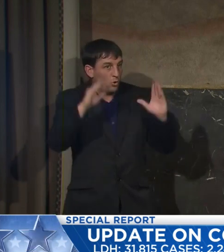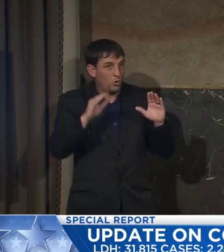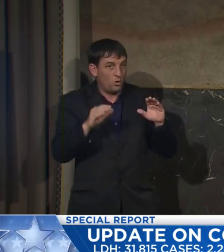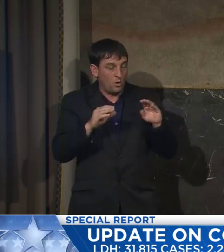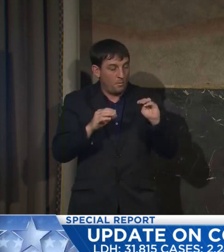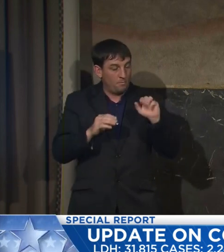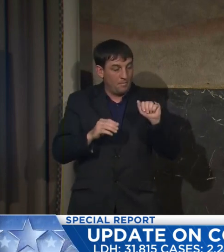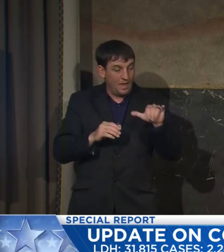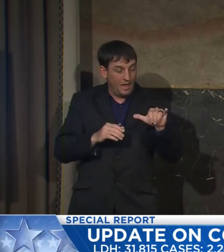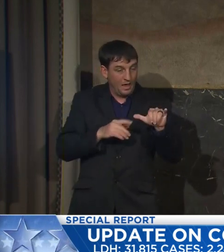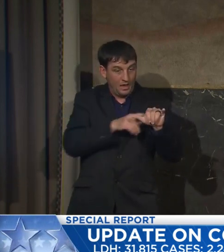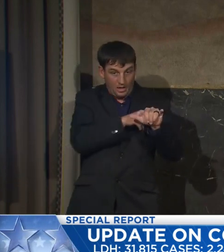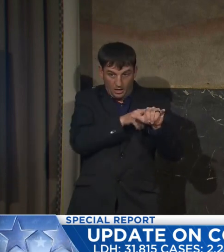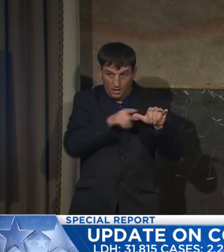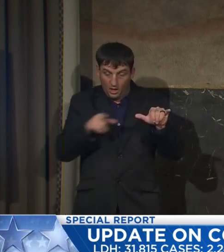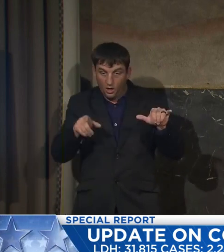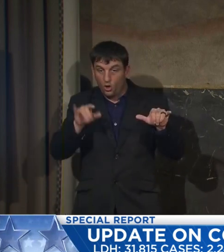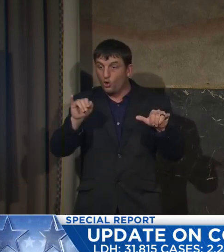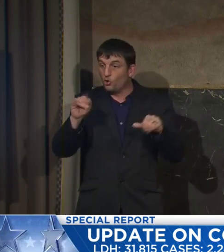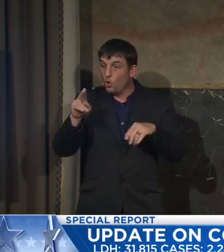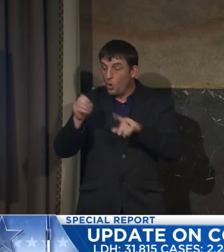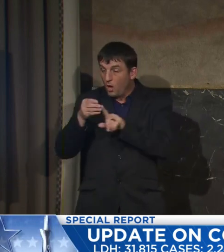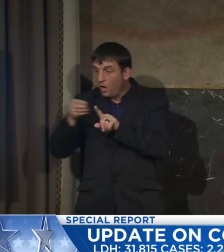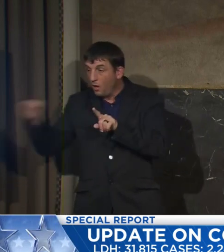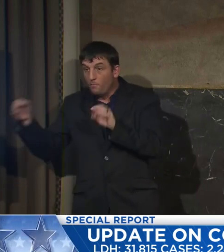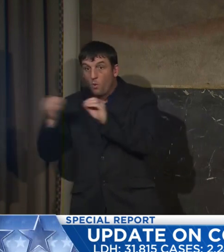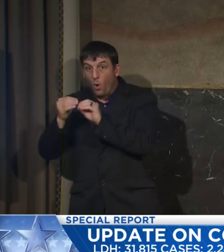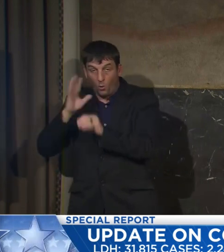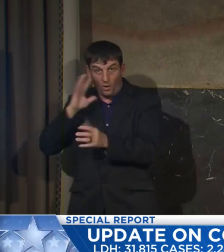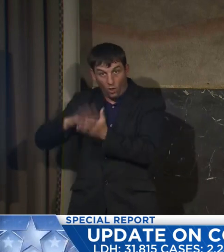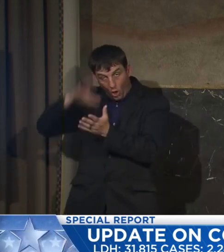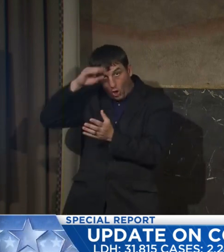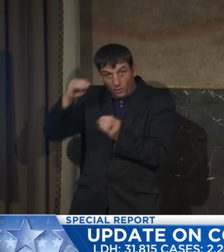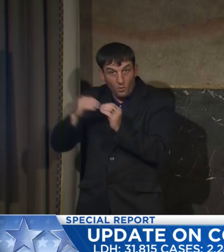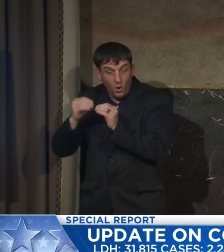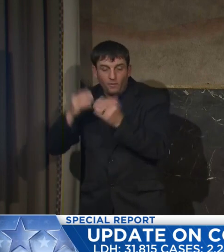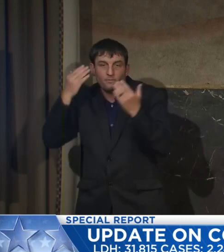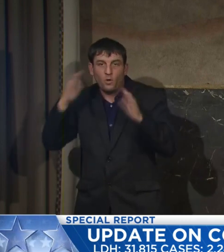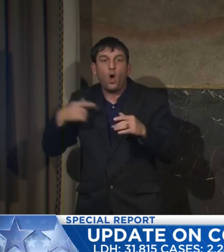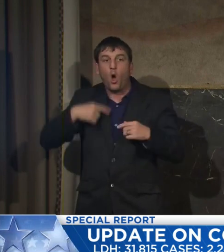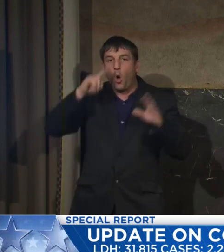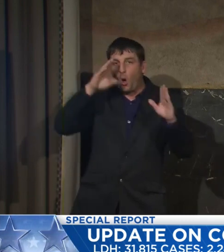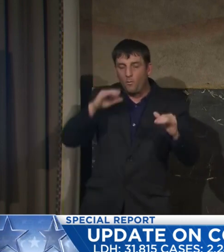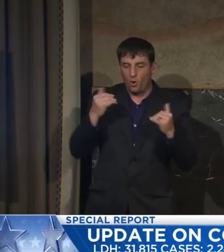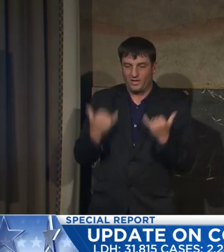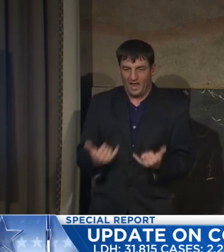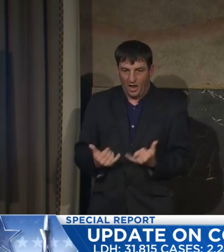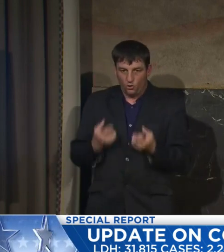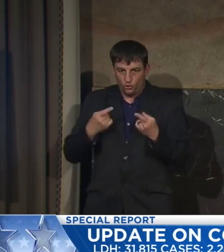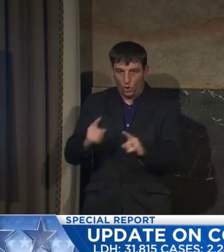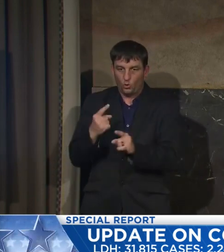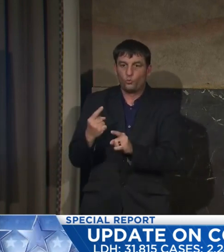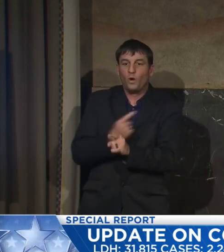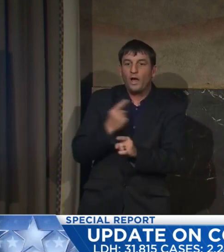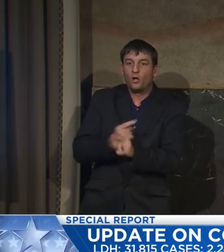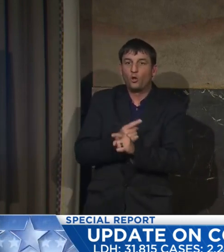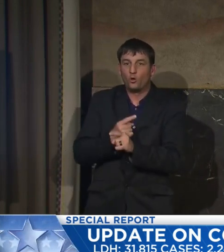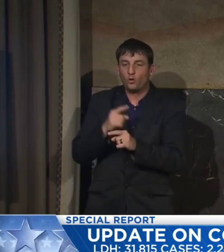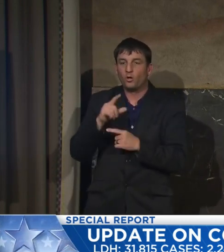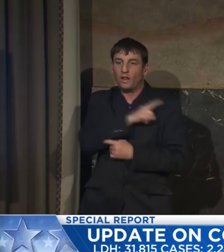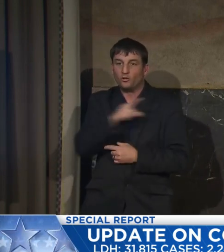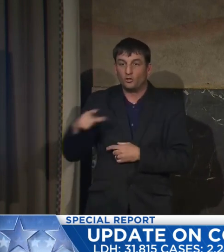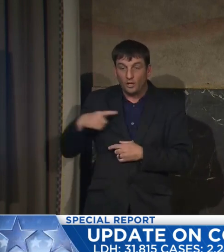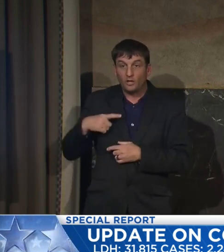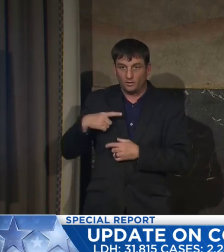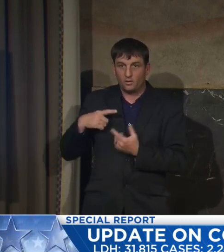May. And so I would hope that while we're here in a regular session, that we do the essential work that the legislature has to do, and part